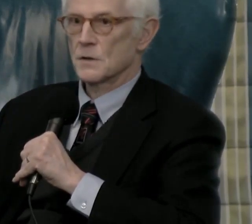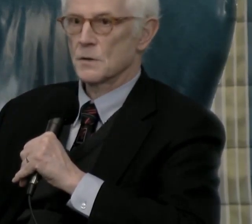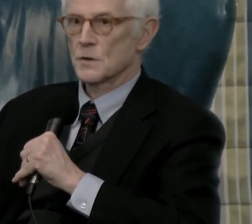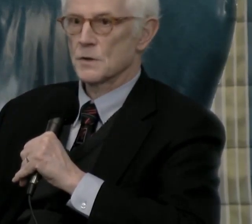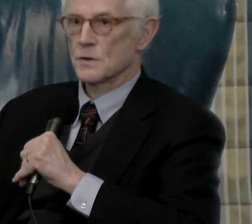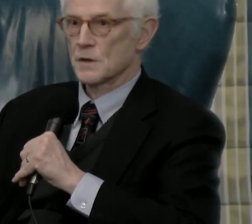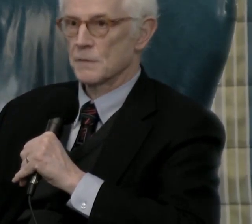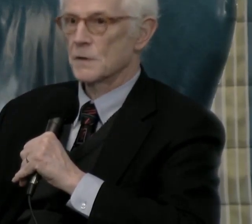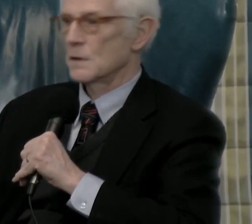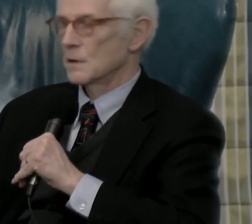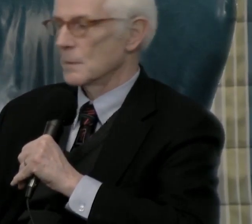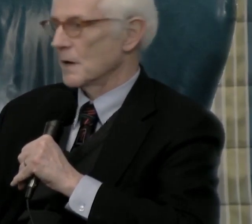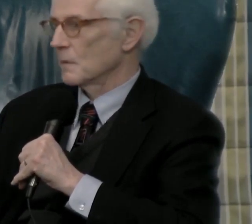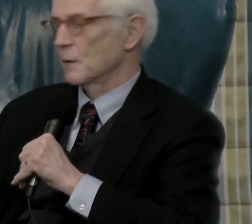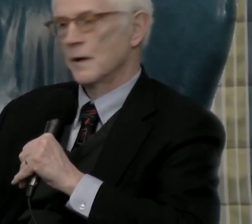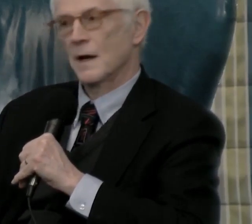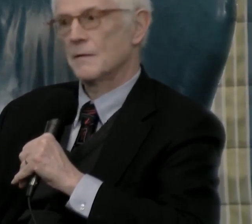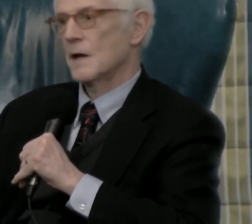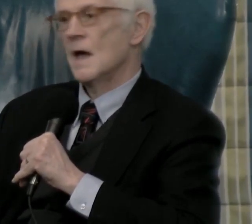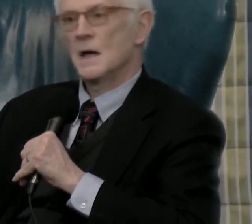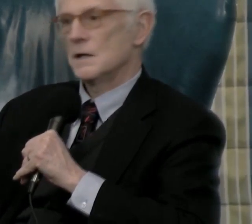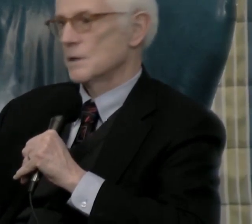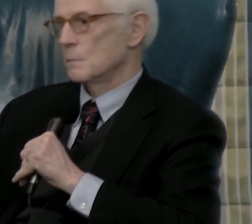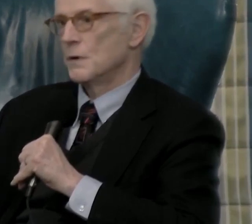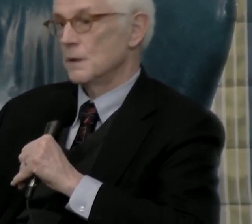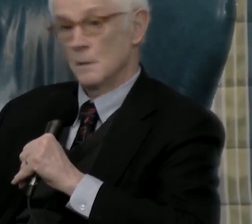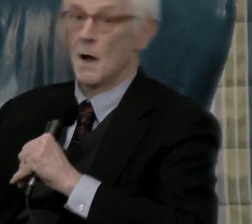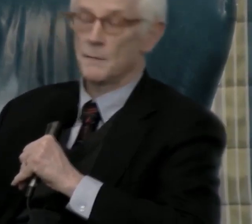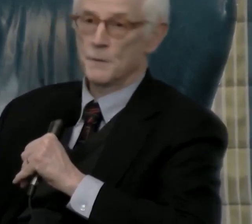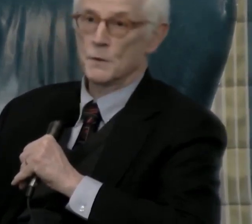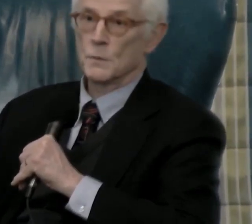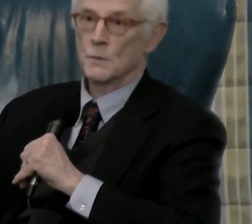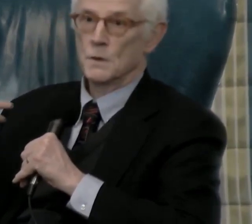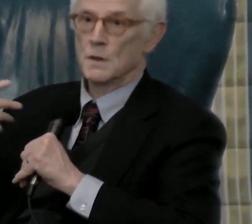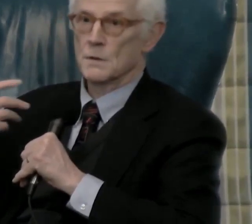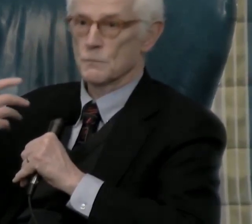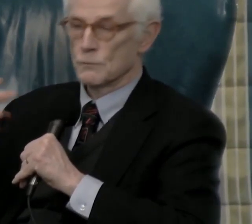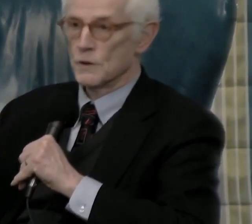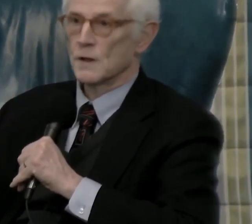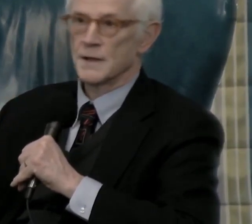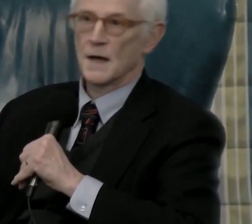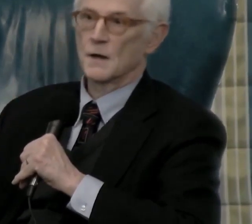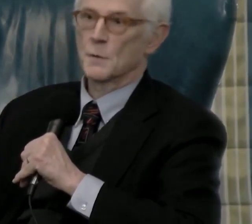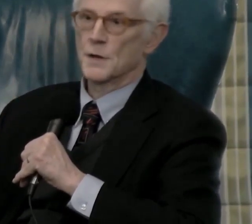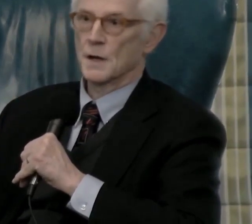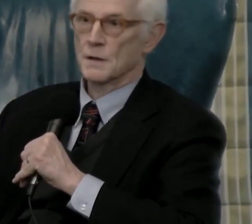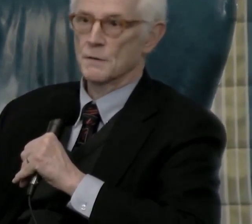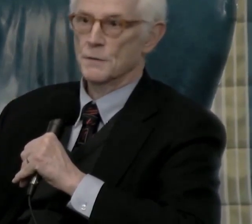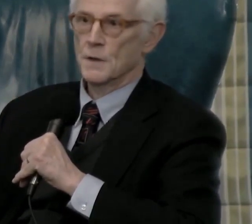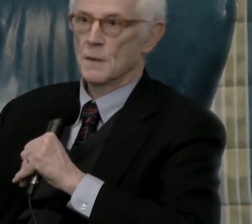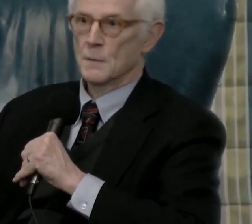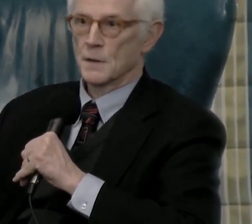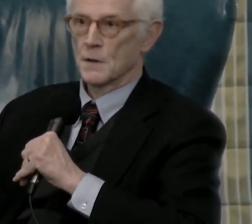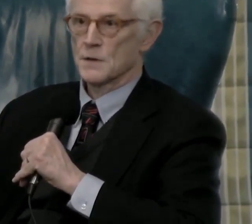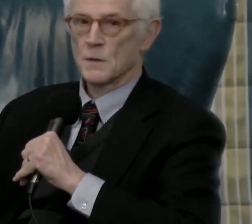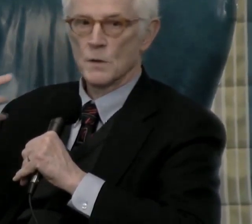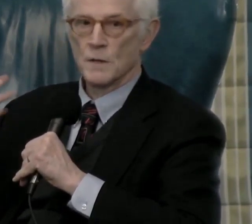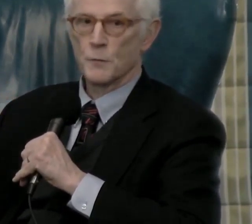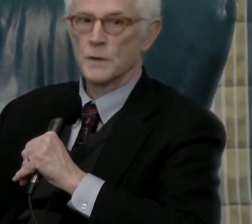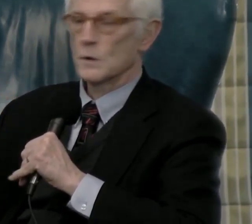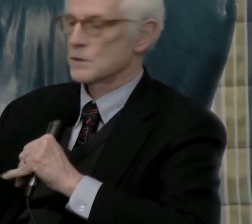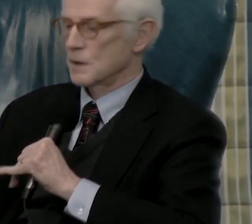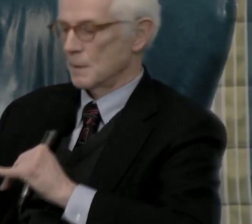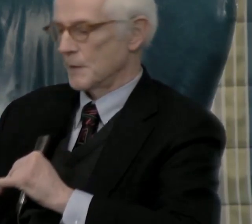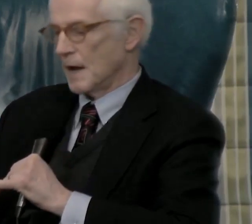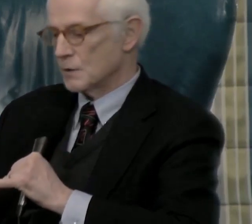state institutions, given the amount of money we have, is a bit, in my view, is really counterproductive. Because